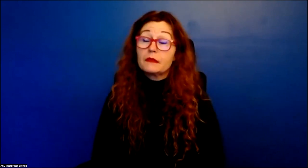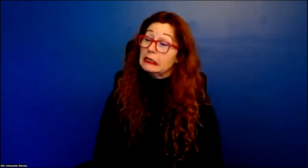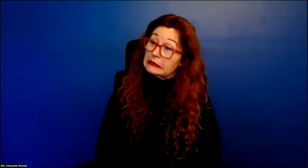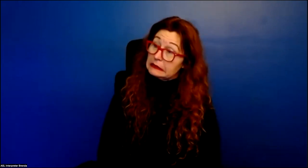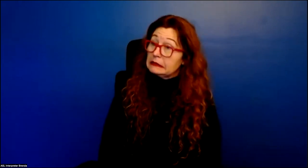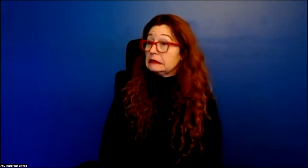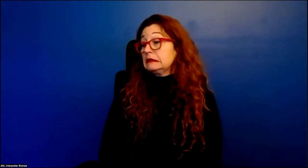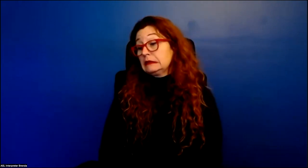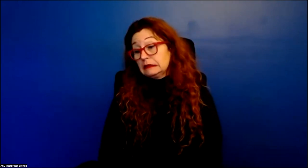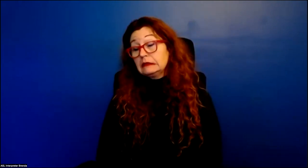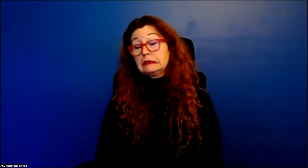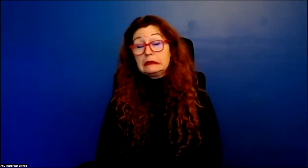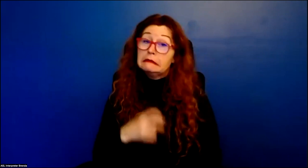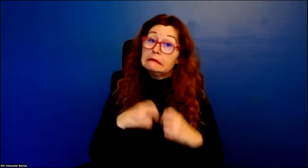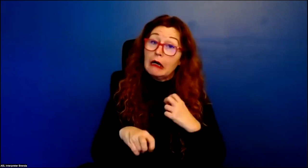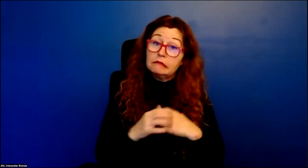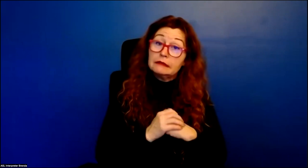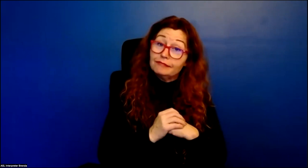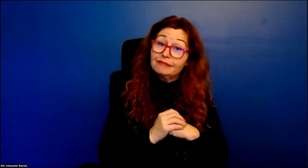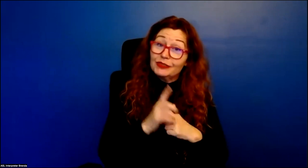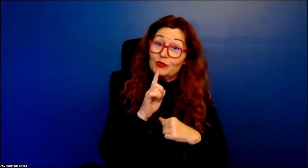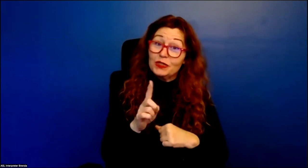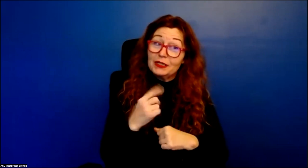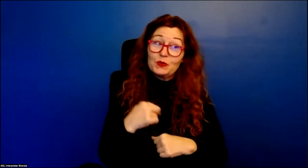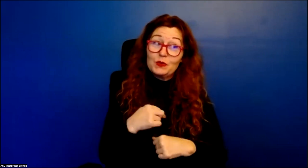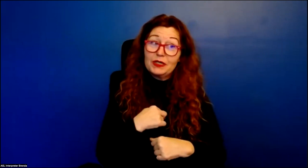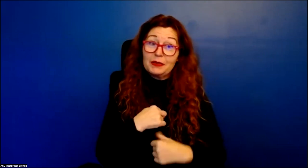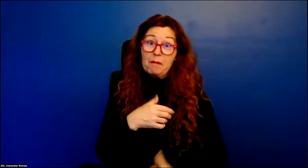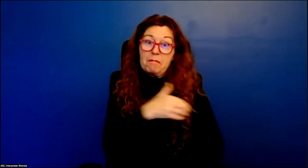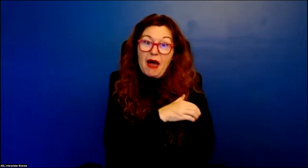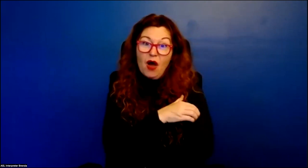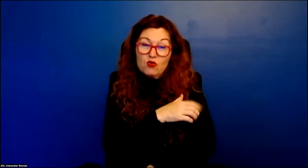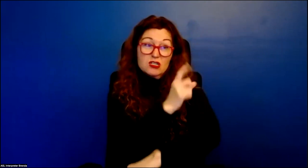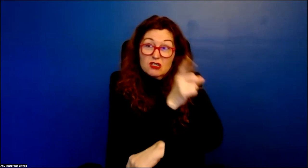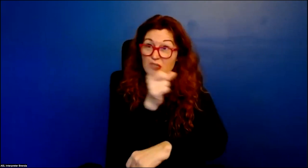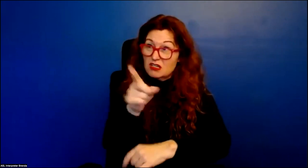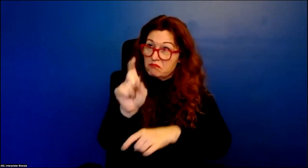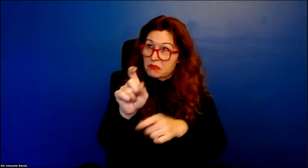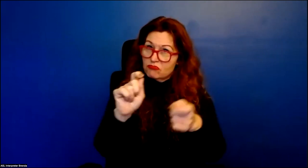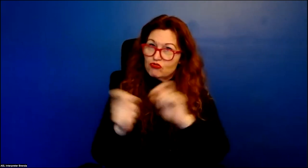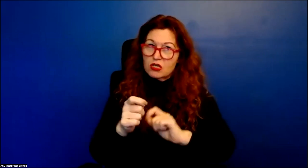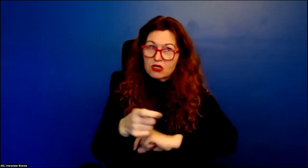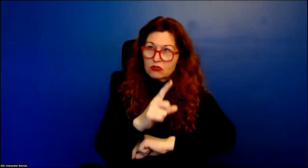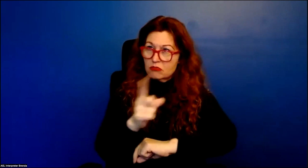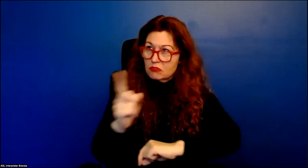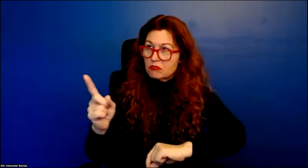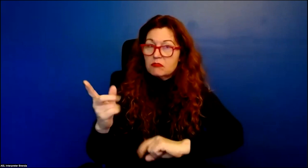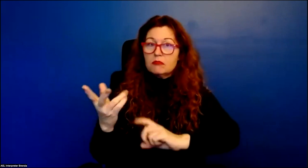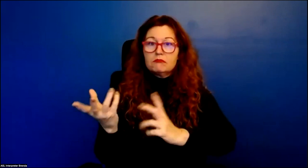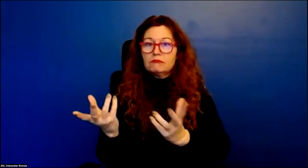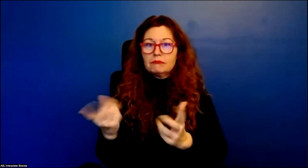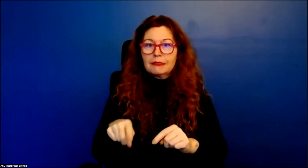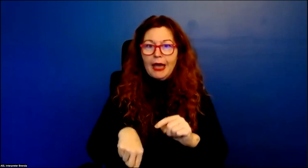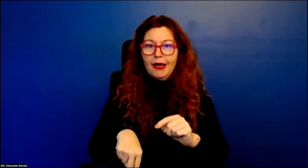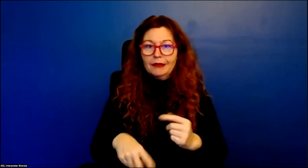organizations. We might have the power to inspire people, and I've always focused on inspiration and try to learn. But I'm in an